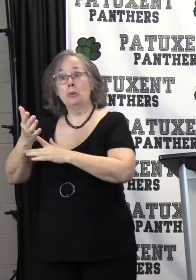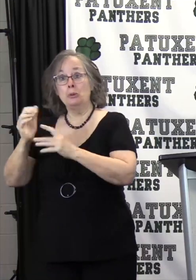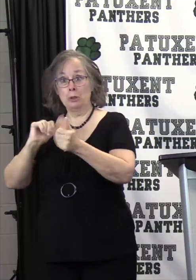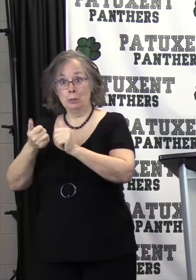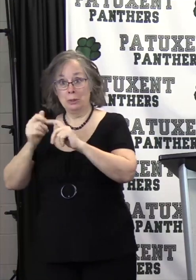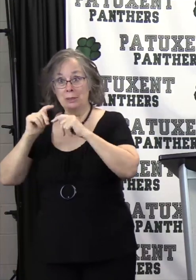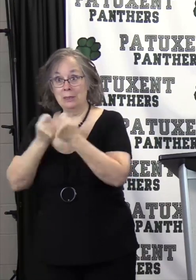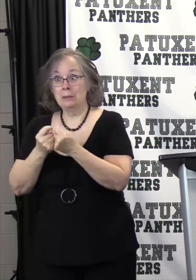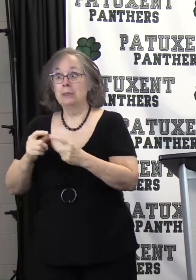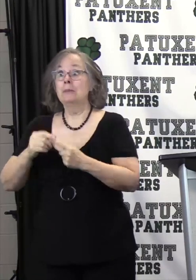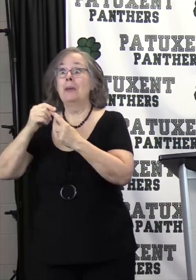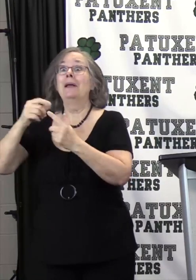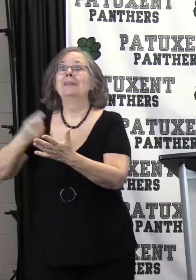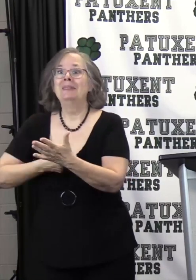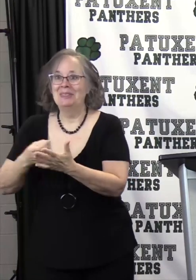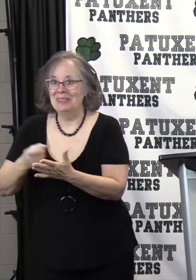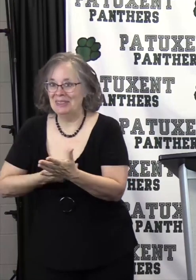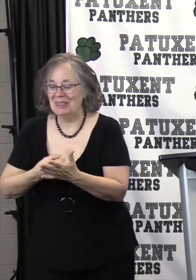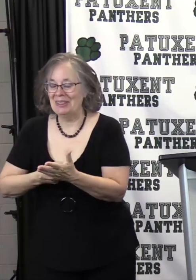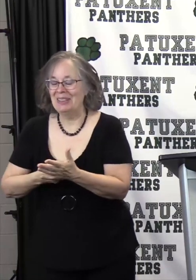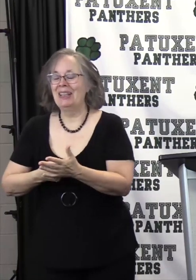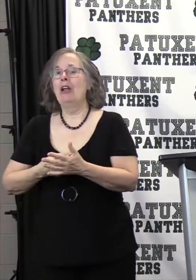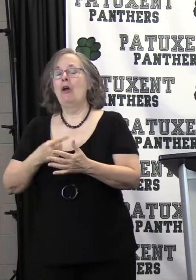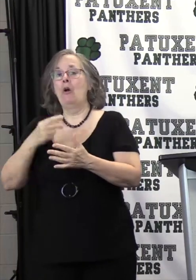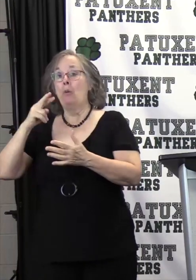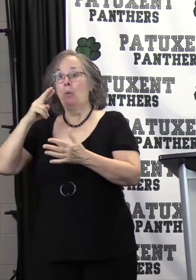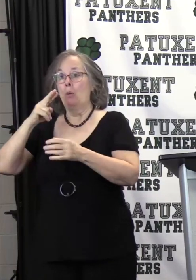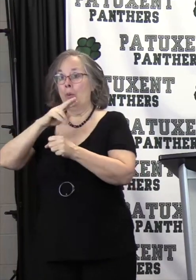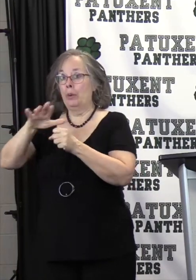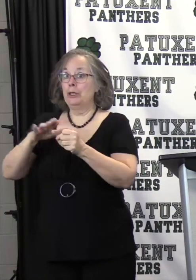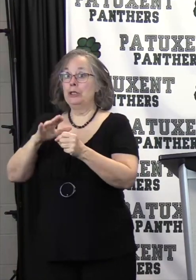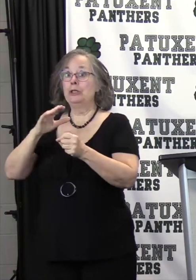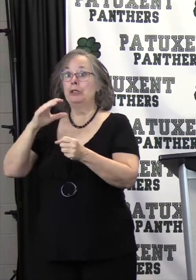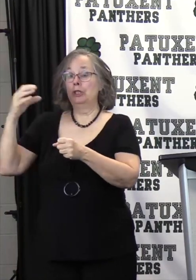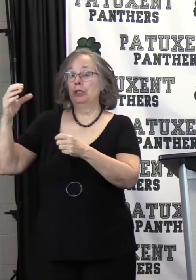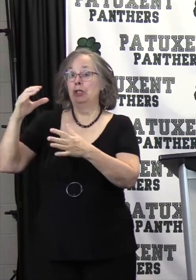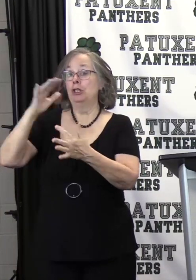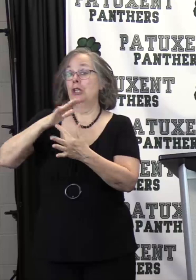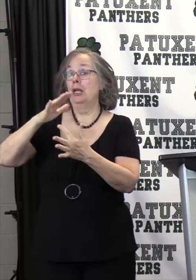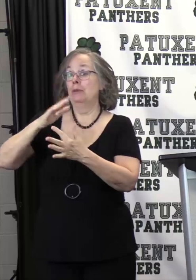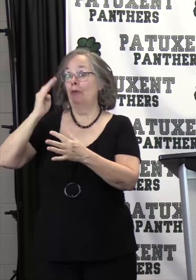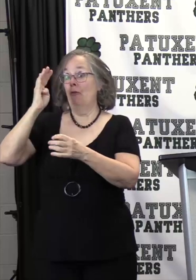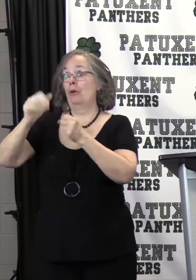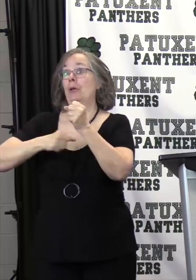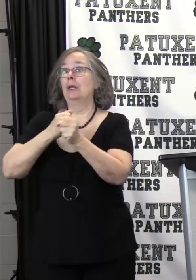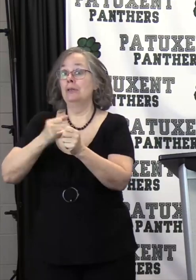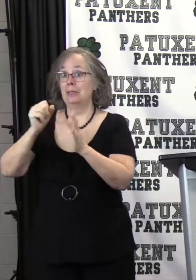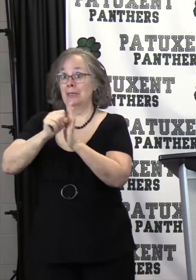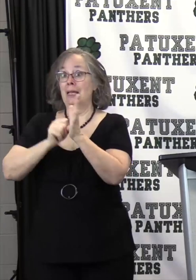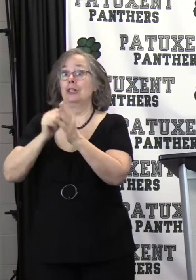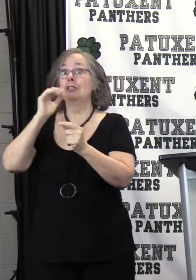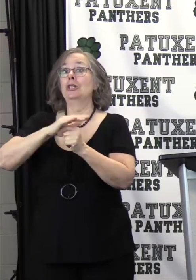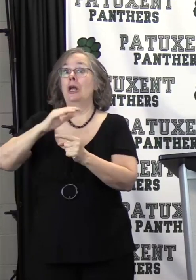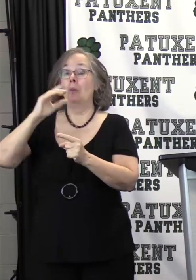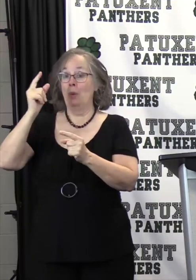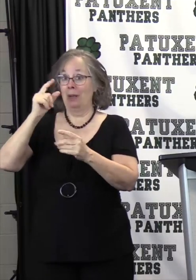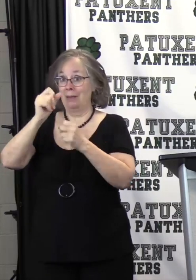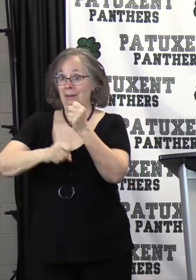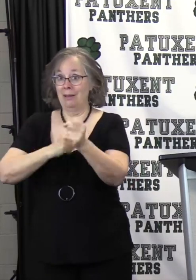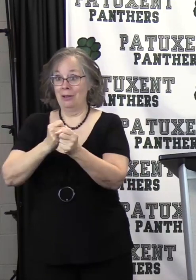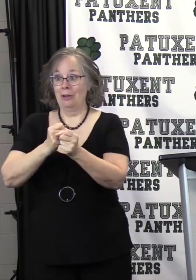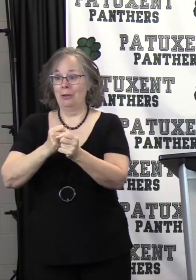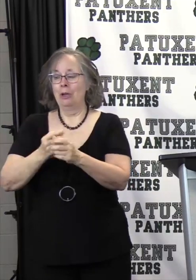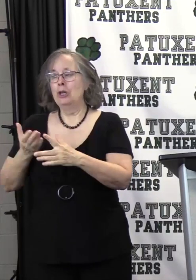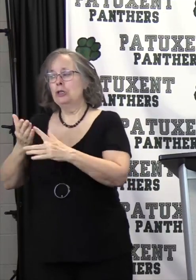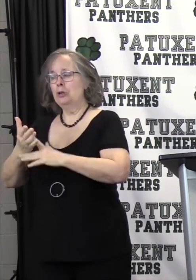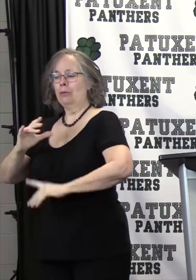teams, specifically the field hockey team, which was regional champs all 4 years and state champs one of those years. It was shown through